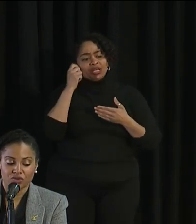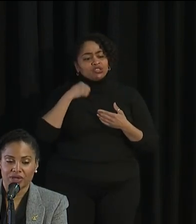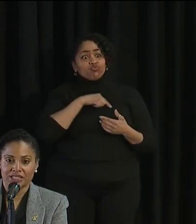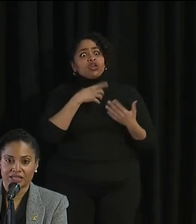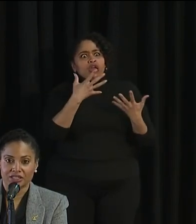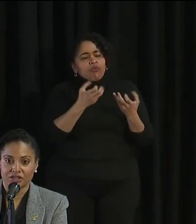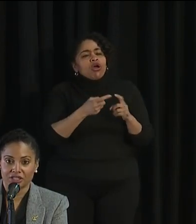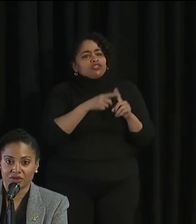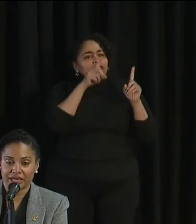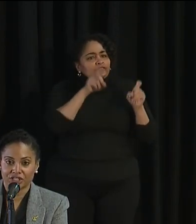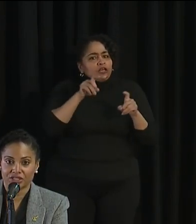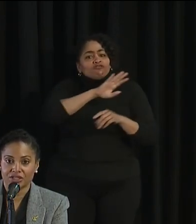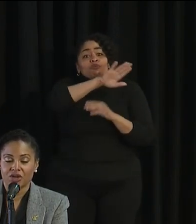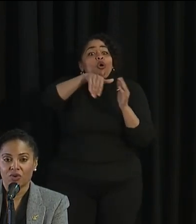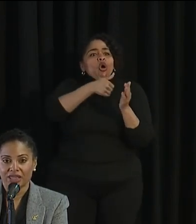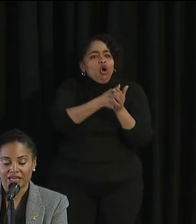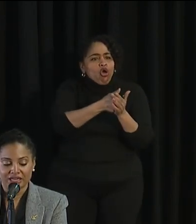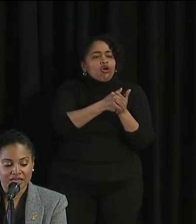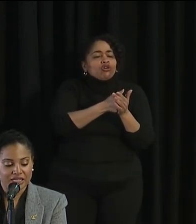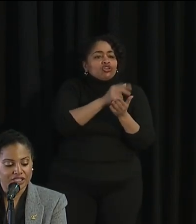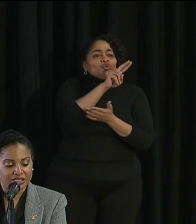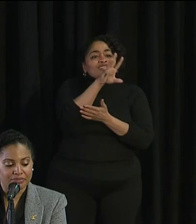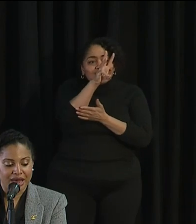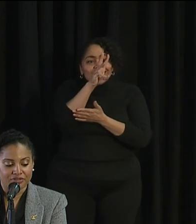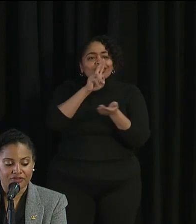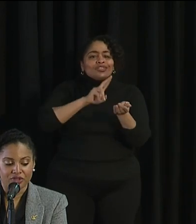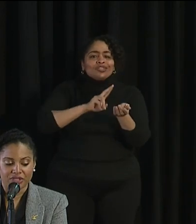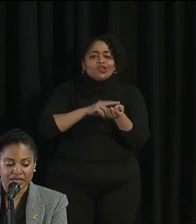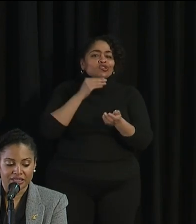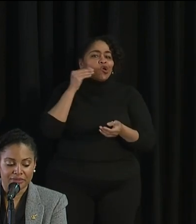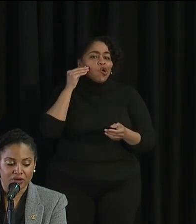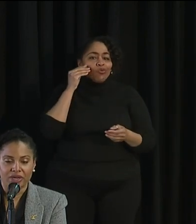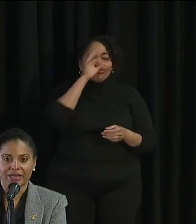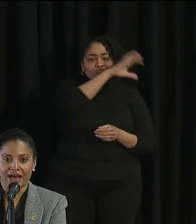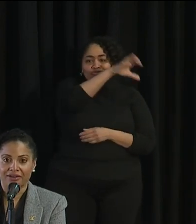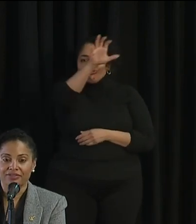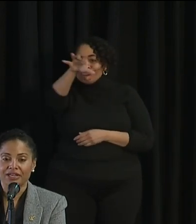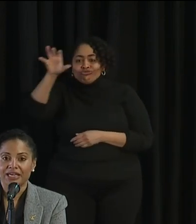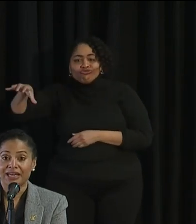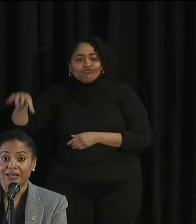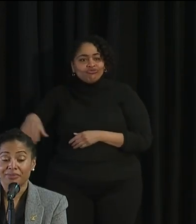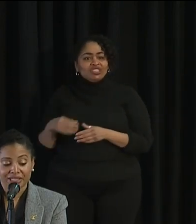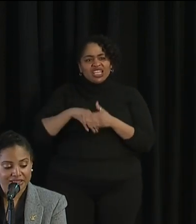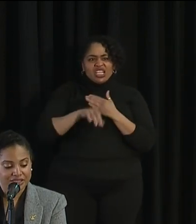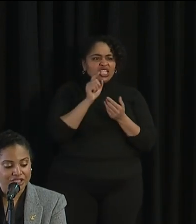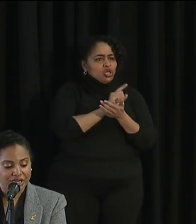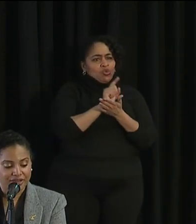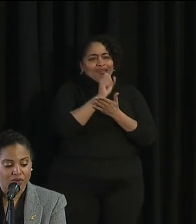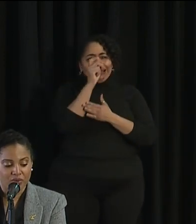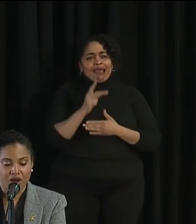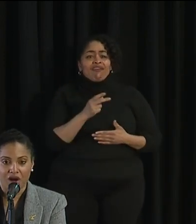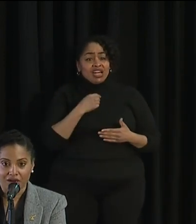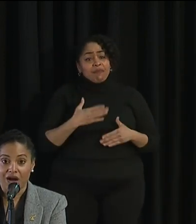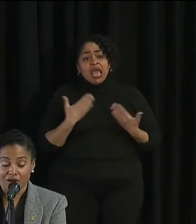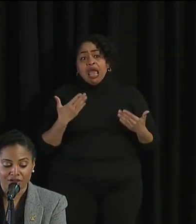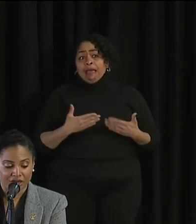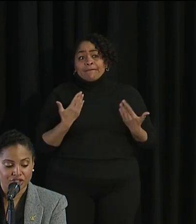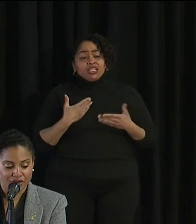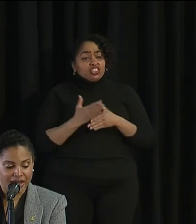all 26 nursing locations within just a matter of a few days, about a week and a half. And I am pleased to share that we